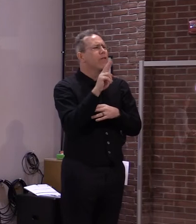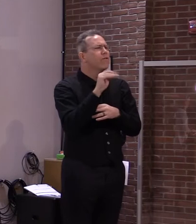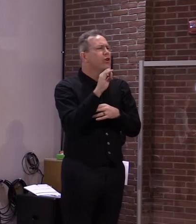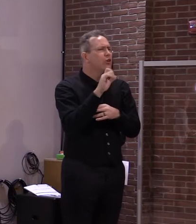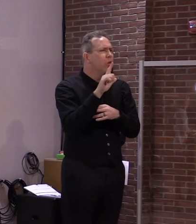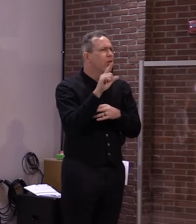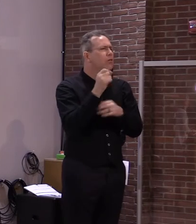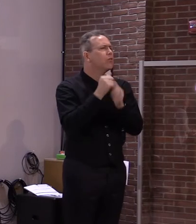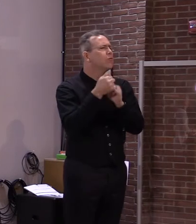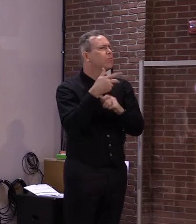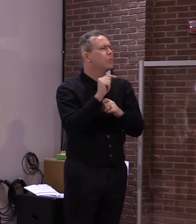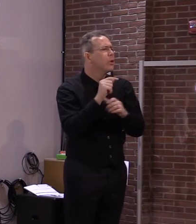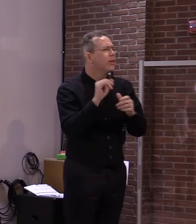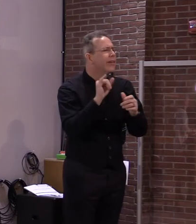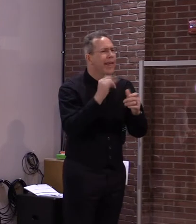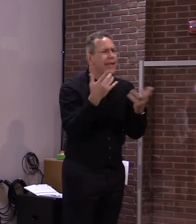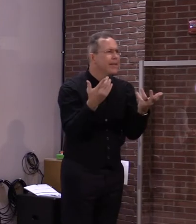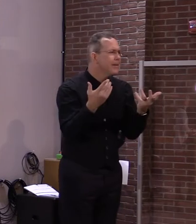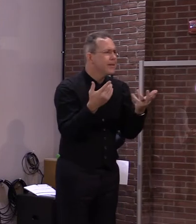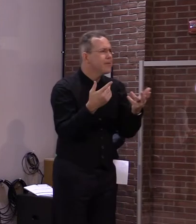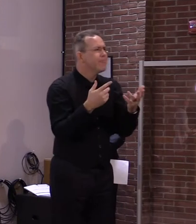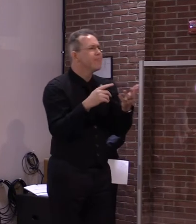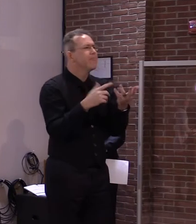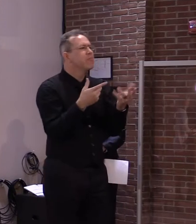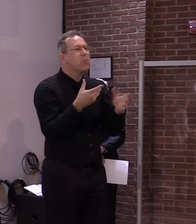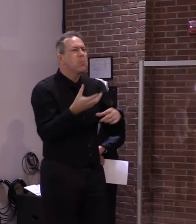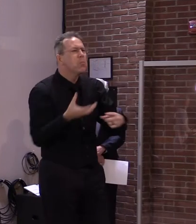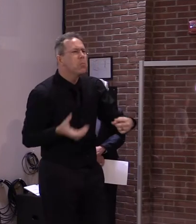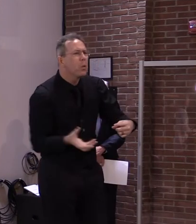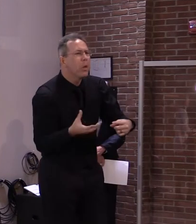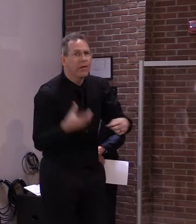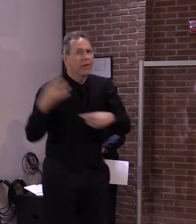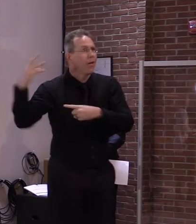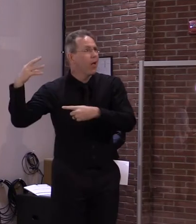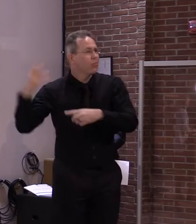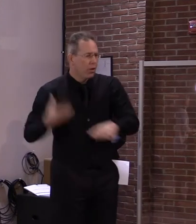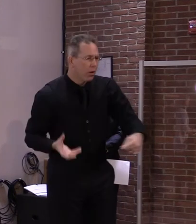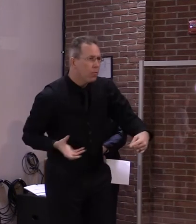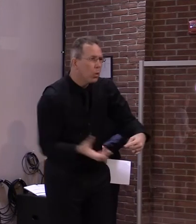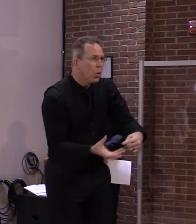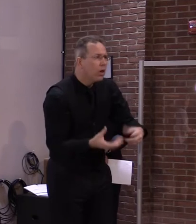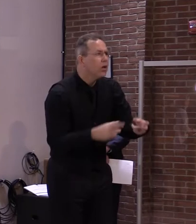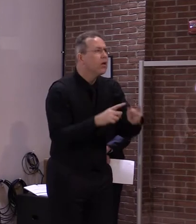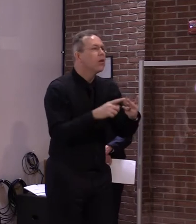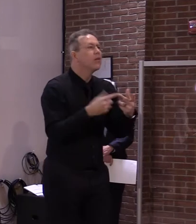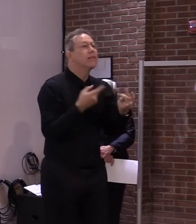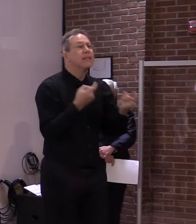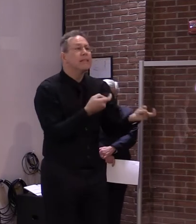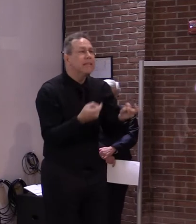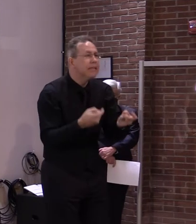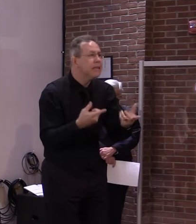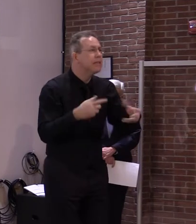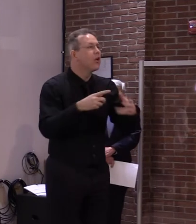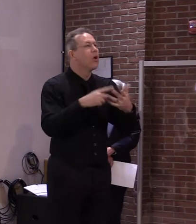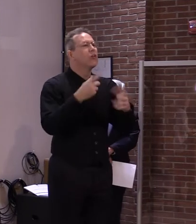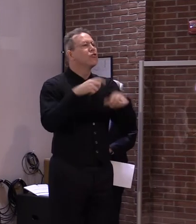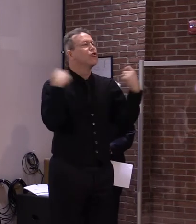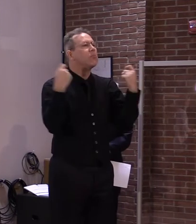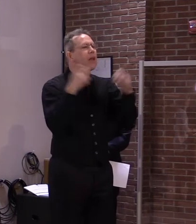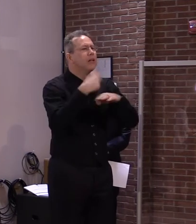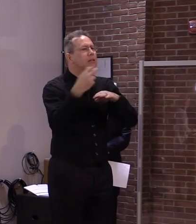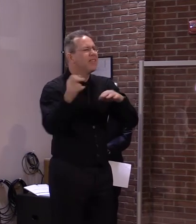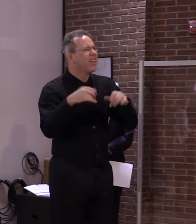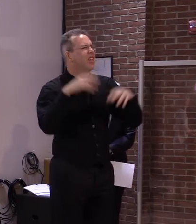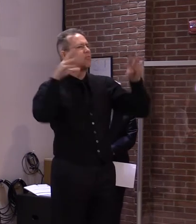bowling figure skating dance and gymnastics as has been the case throughout the pandemic things will look different this